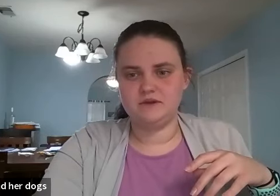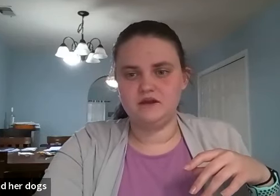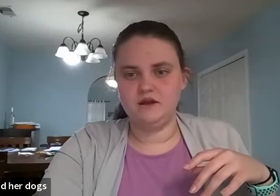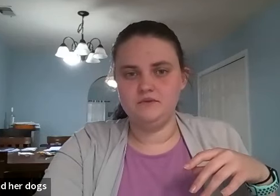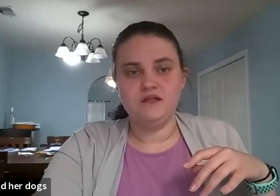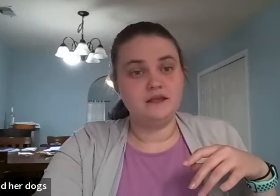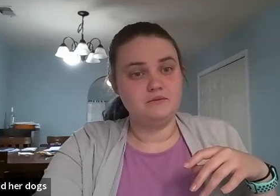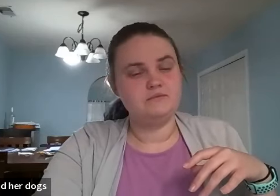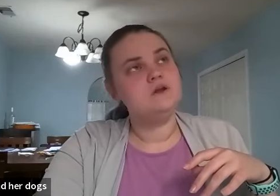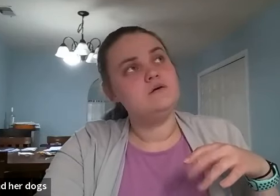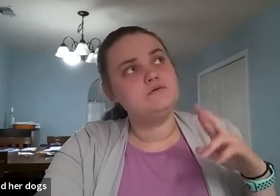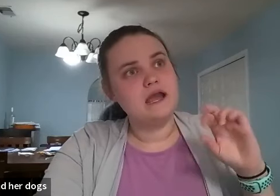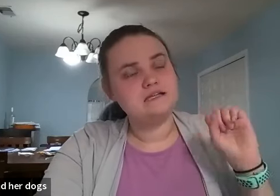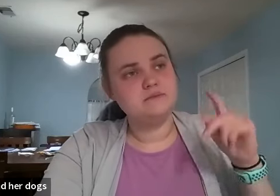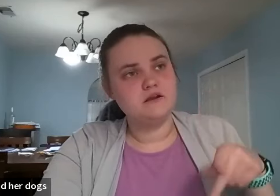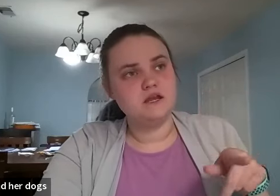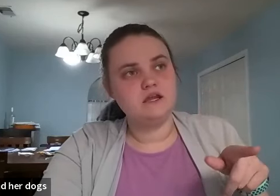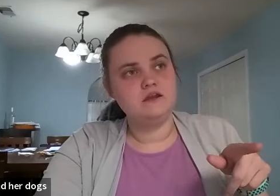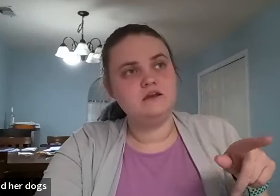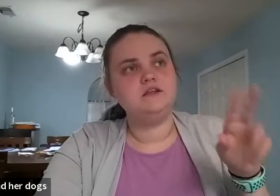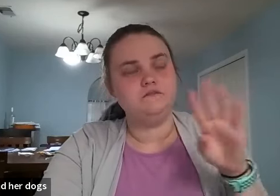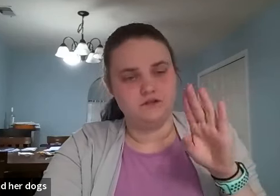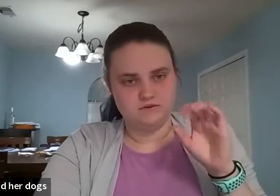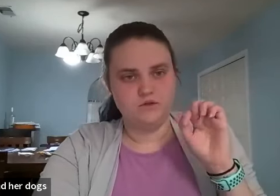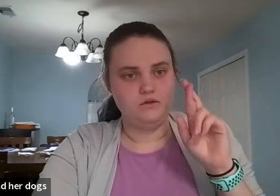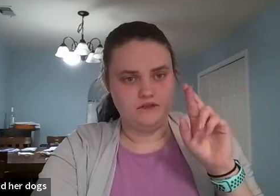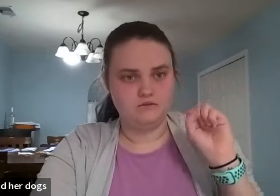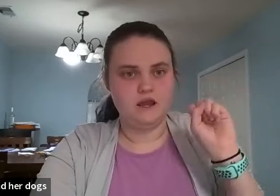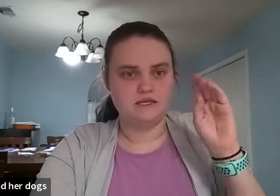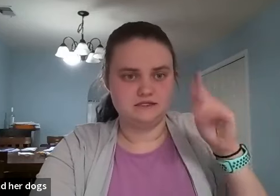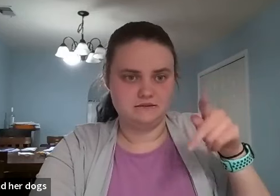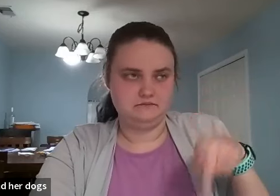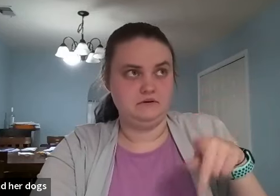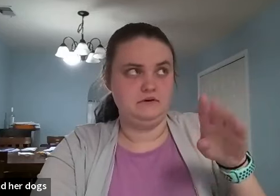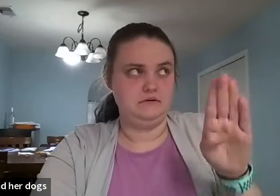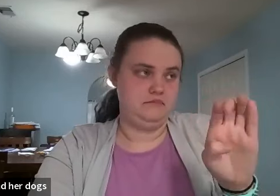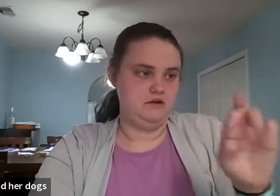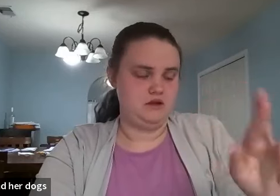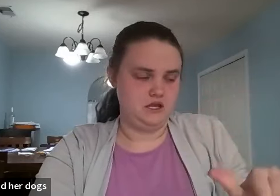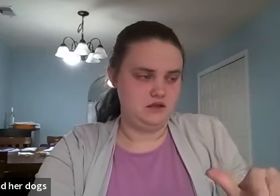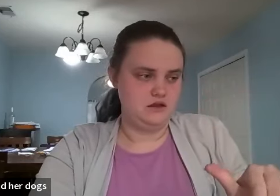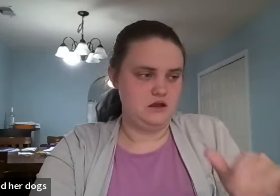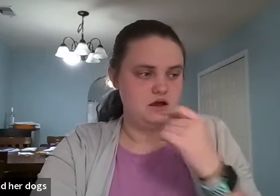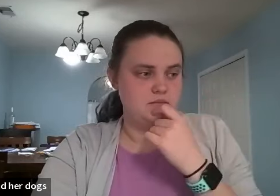about like raspberry, you finger spell the whole thing, raspberry.